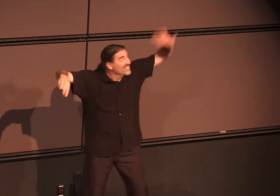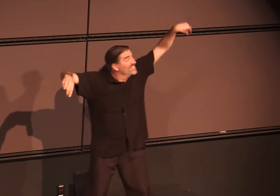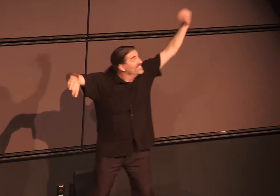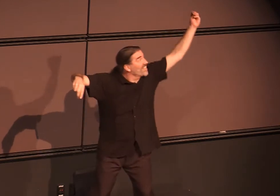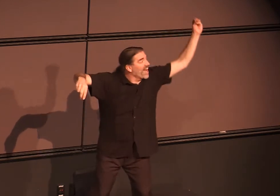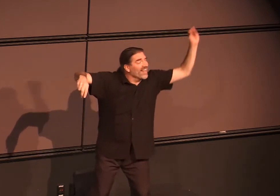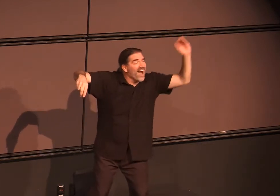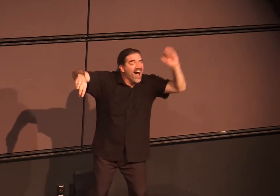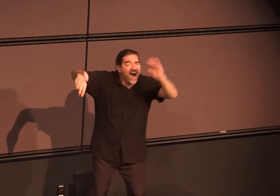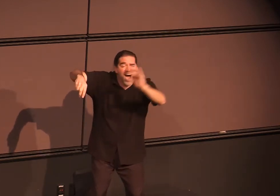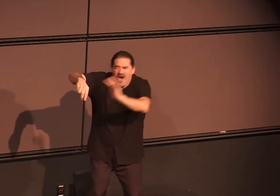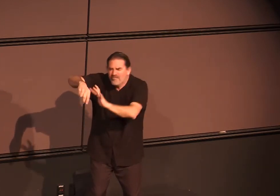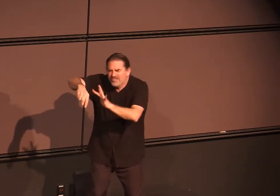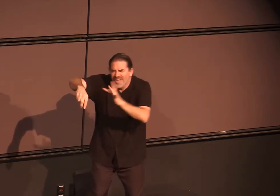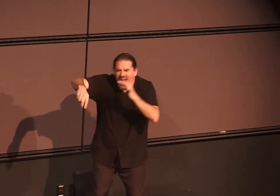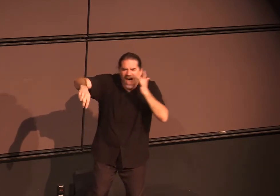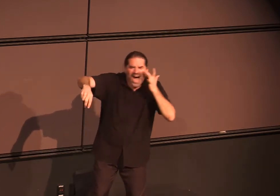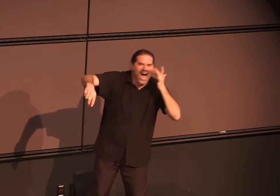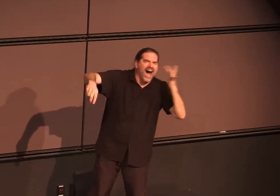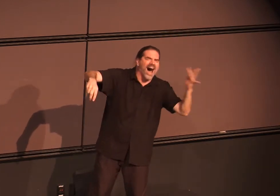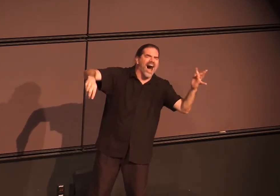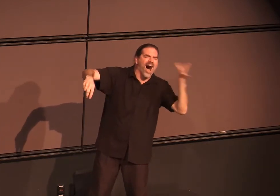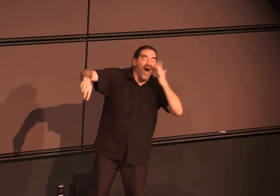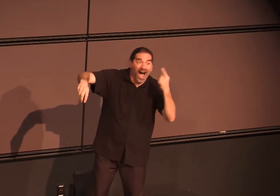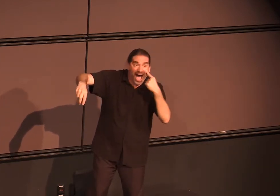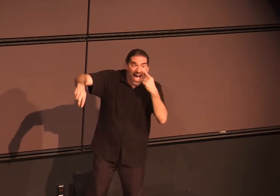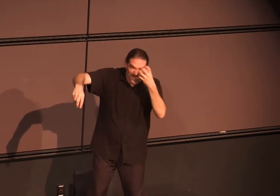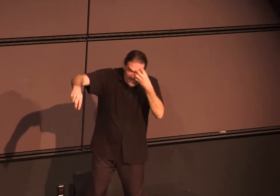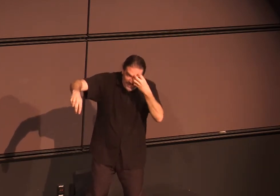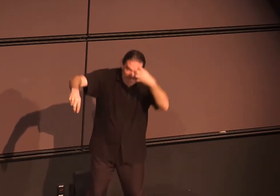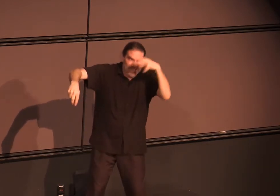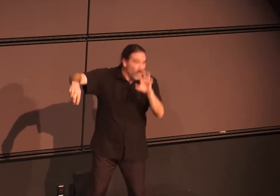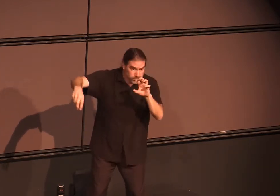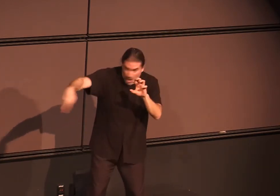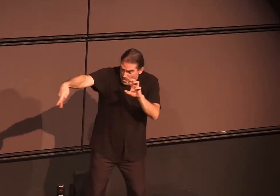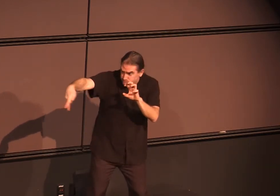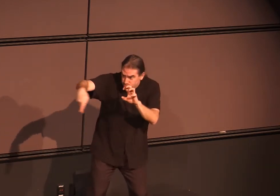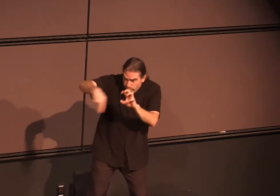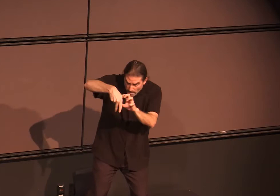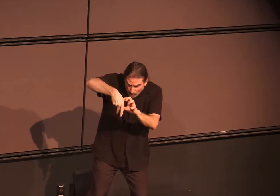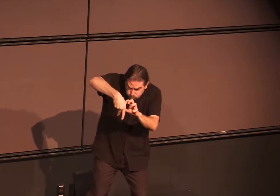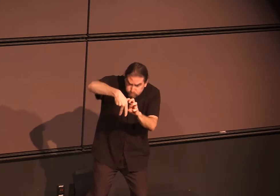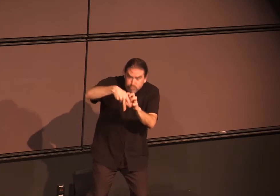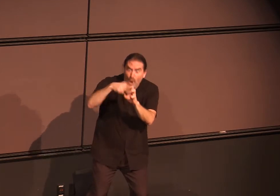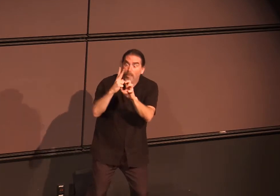is a sunlit reflection towards his eye. Absorbed,